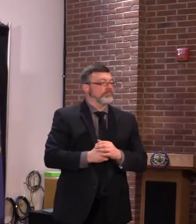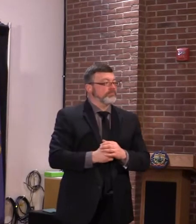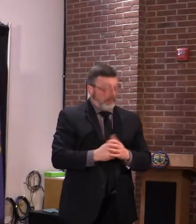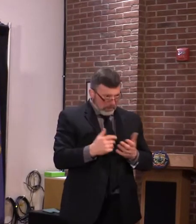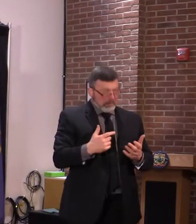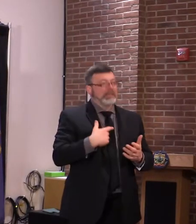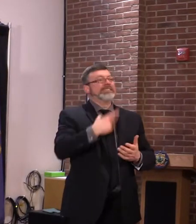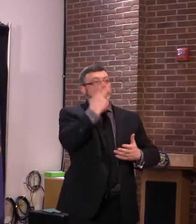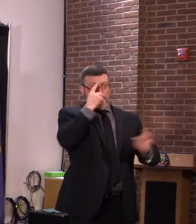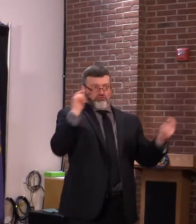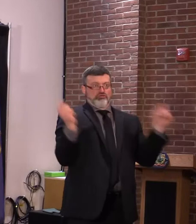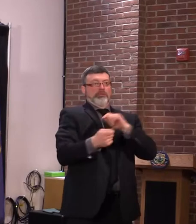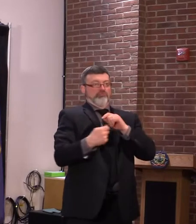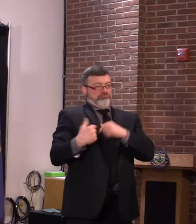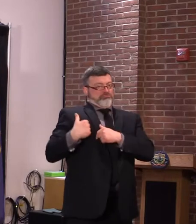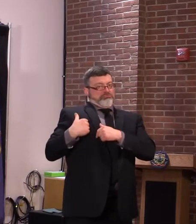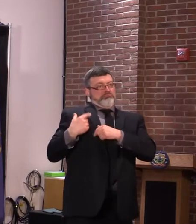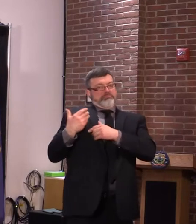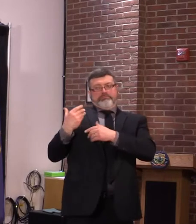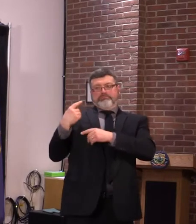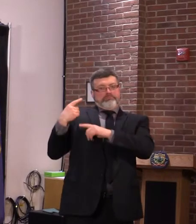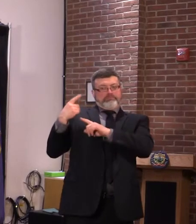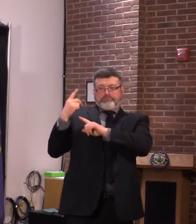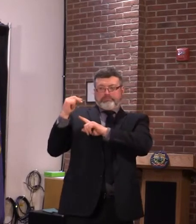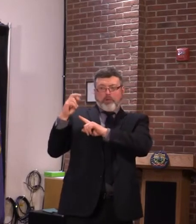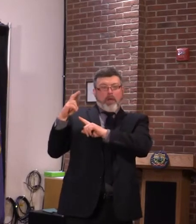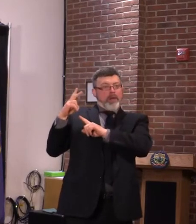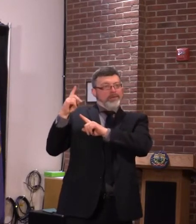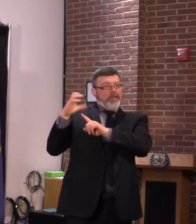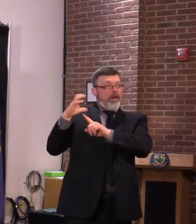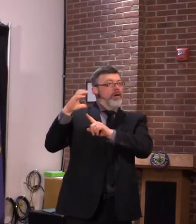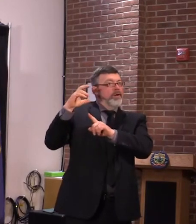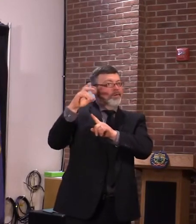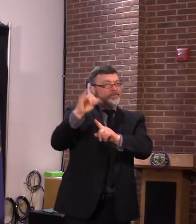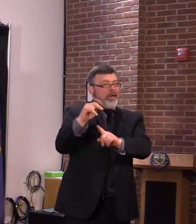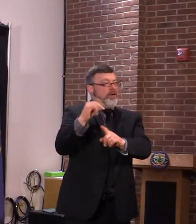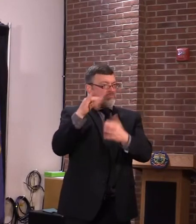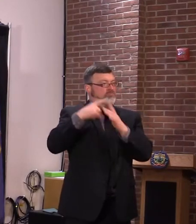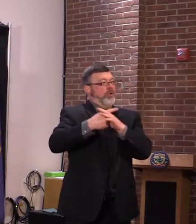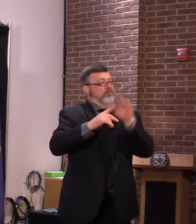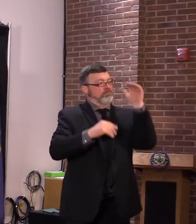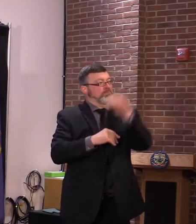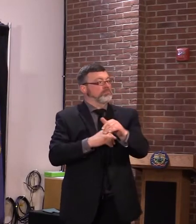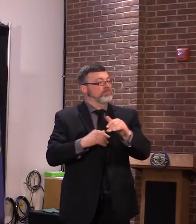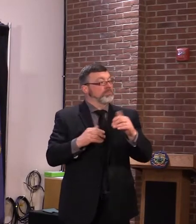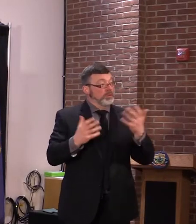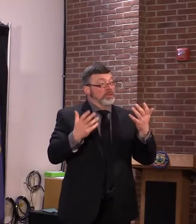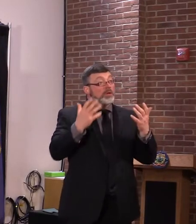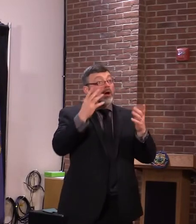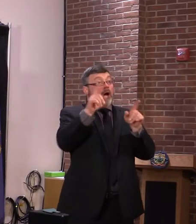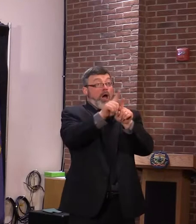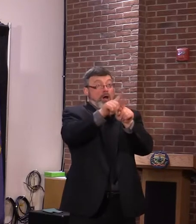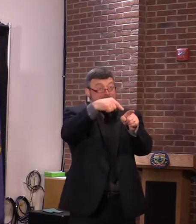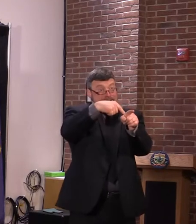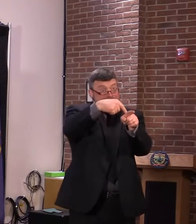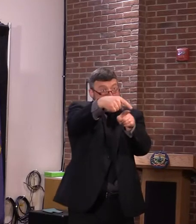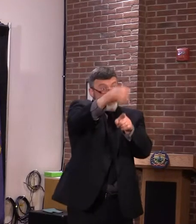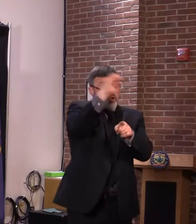change, but the good news is that it continues that Omicron seems much milder for many